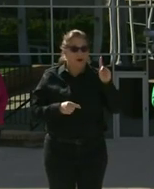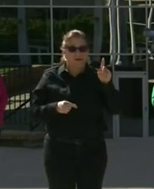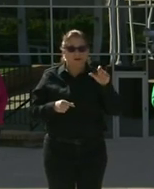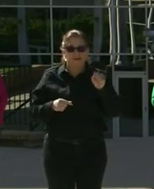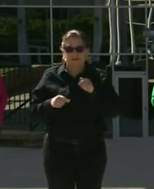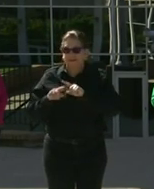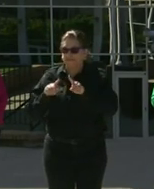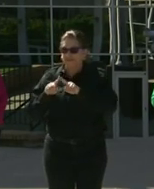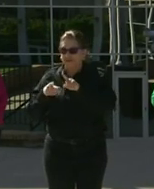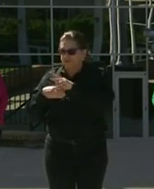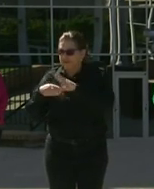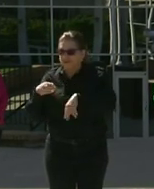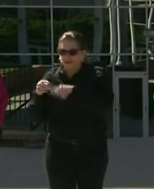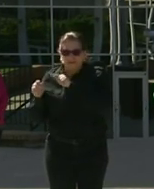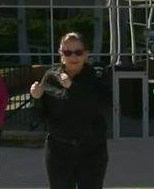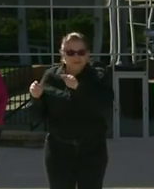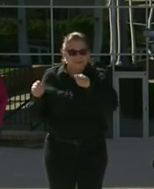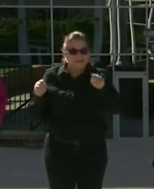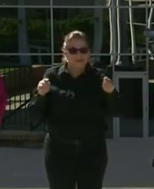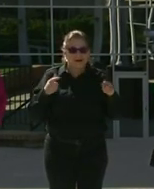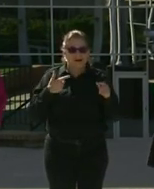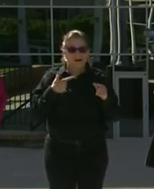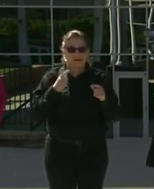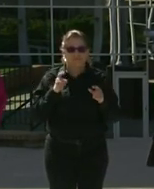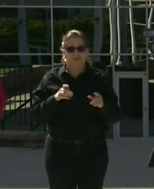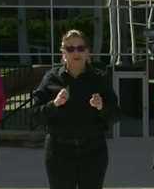capacity online by the first week in May.